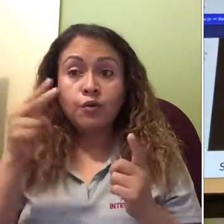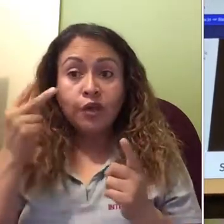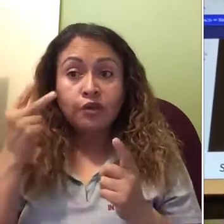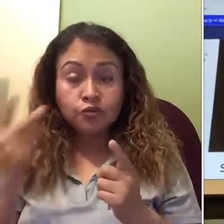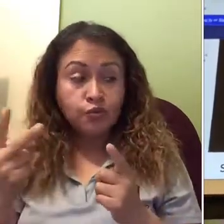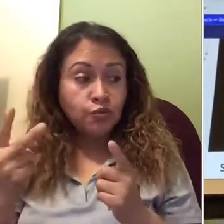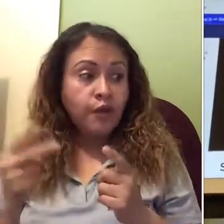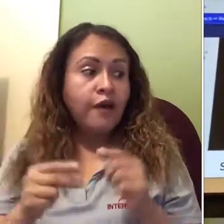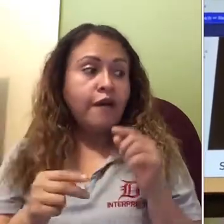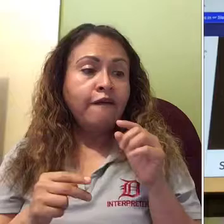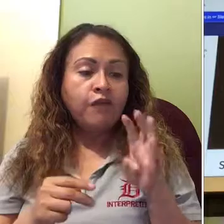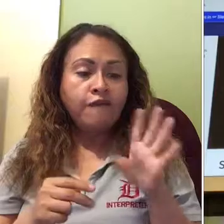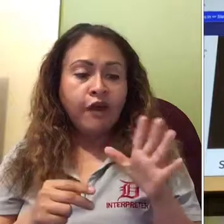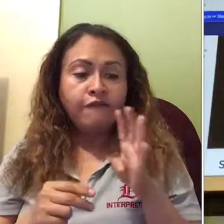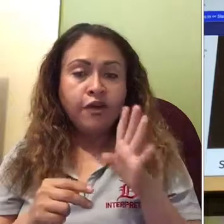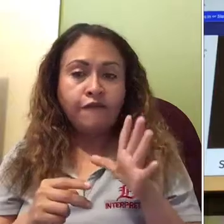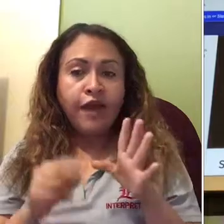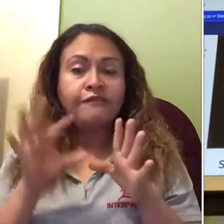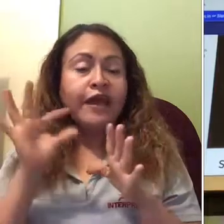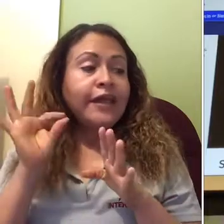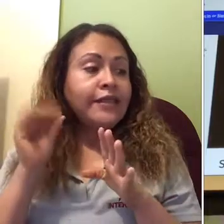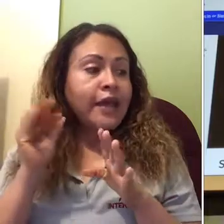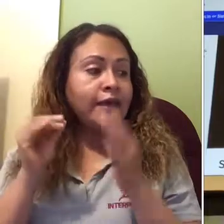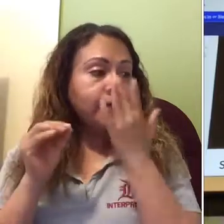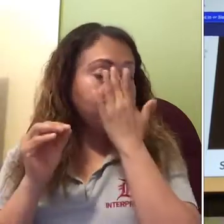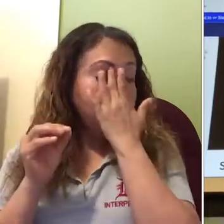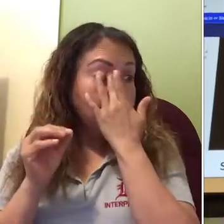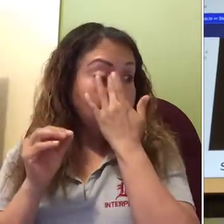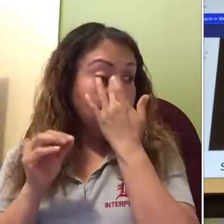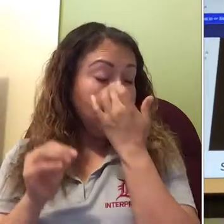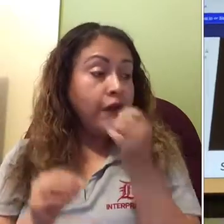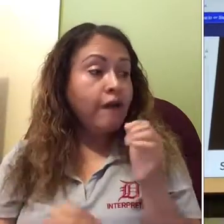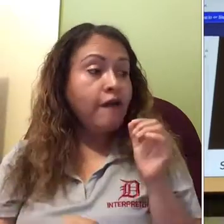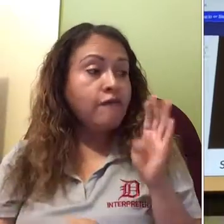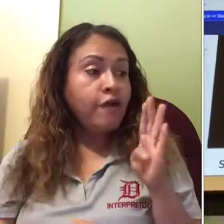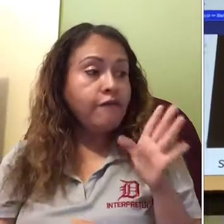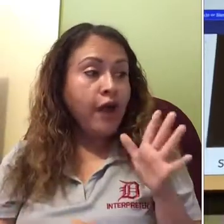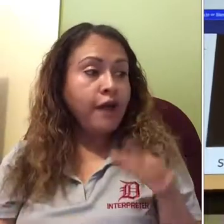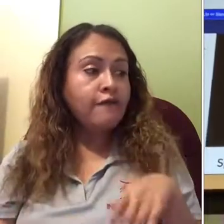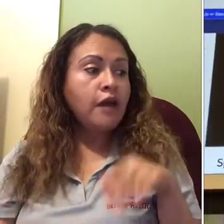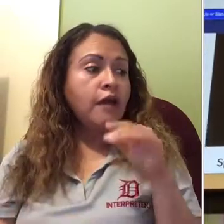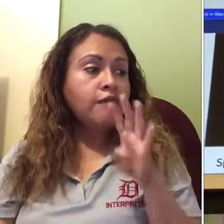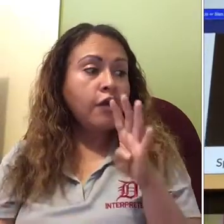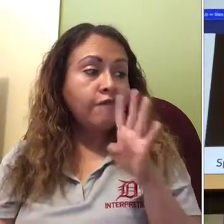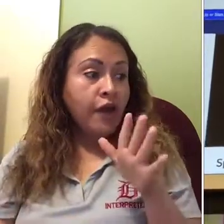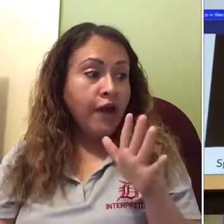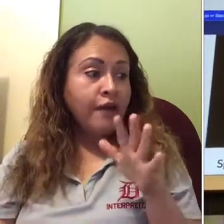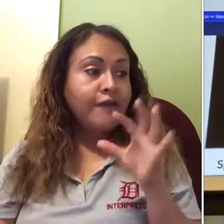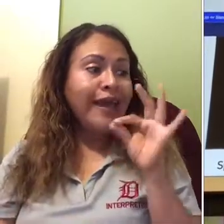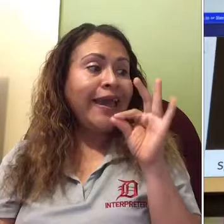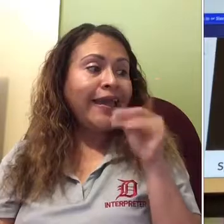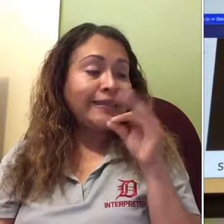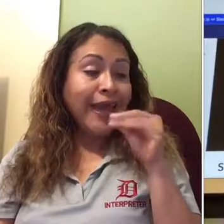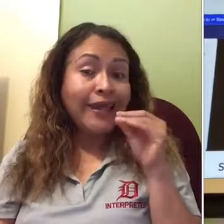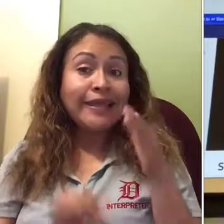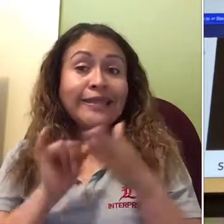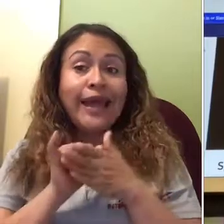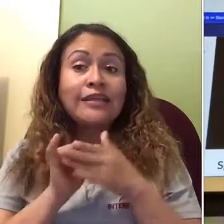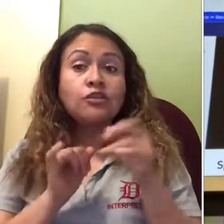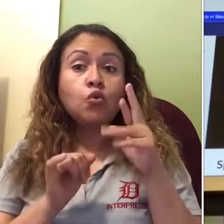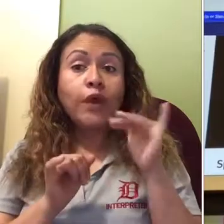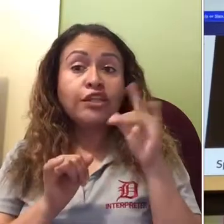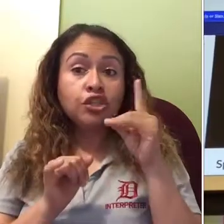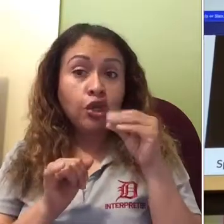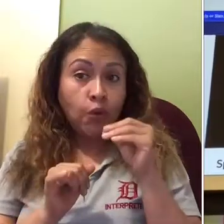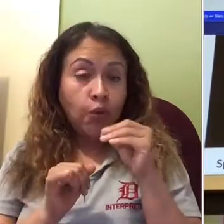is 45, 45, 90. Let me write this is 45, 45, 90. That's the ratios. And